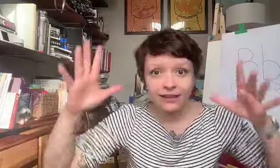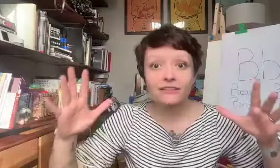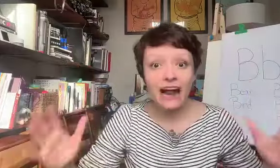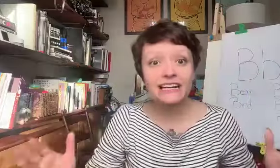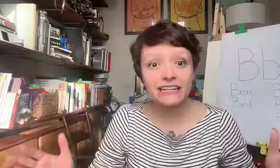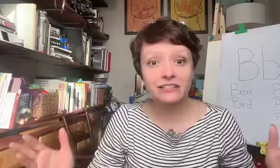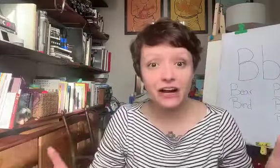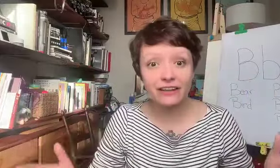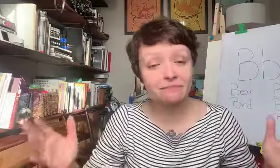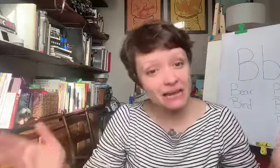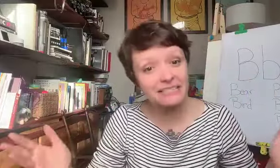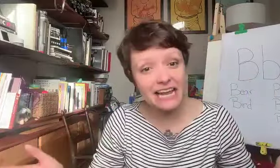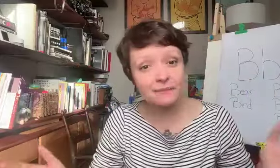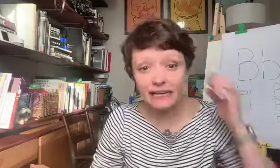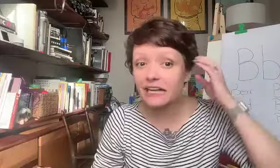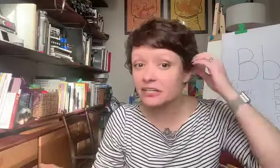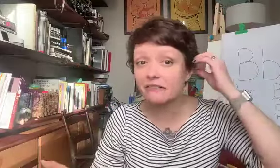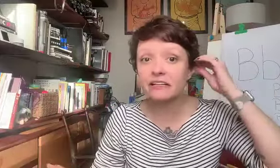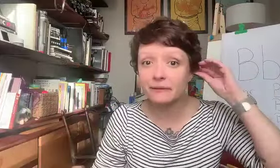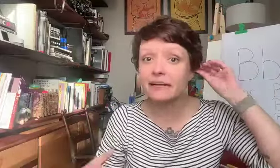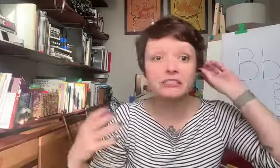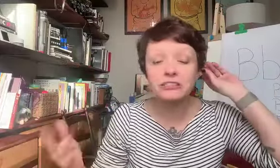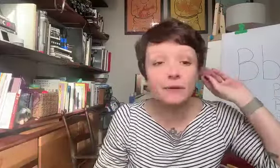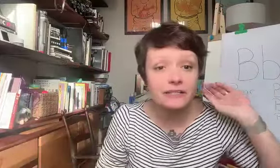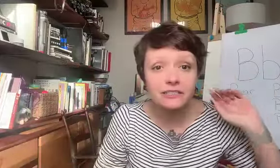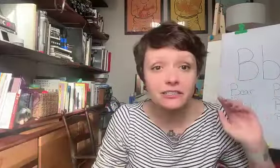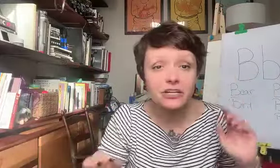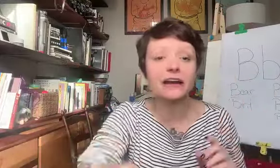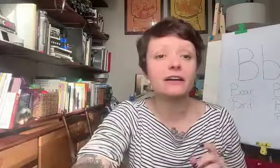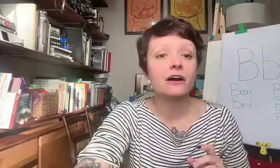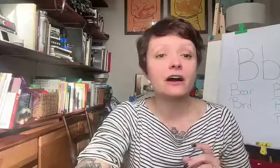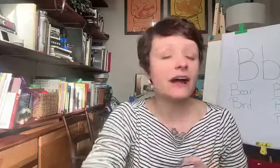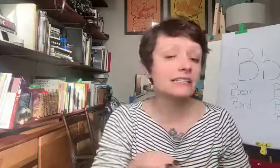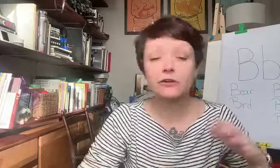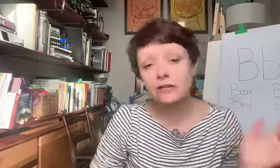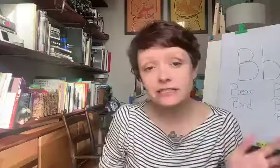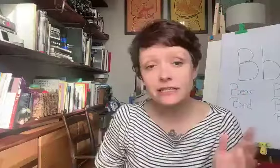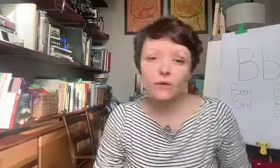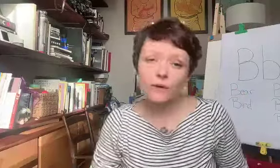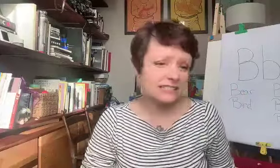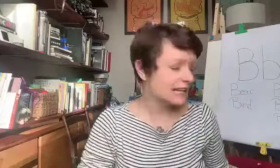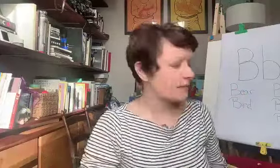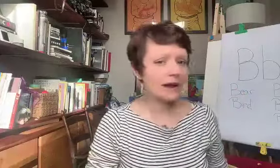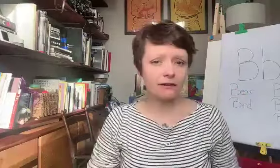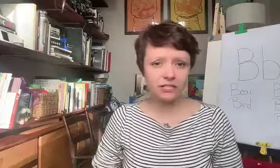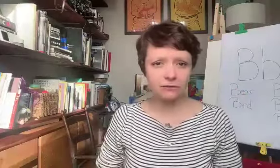then I need to know, then maybe Tammy and I should have a little bit of extra time at recess to chat. Or if I said, Krista, what's the sign for bear? And she was